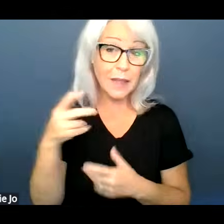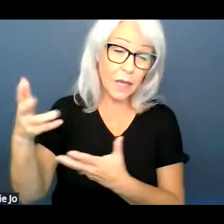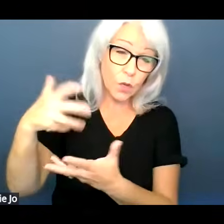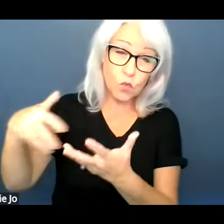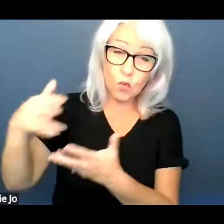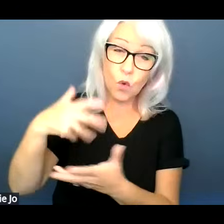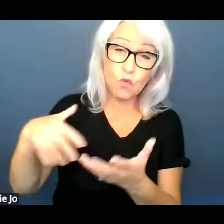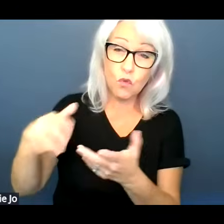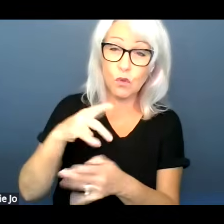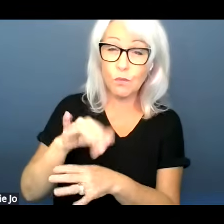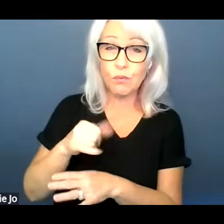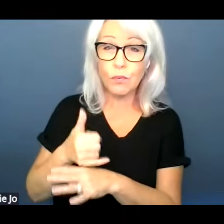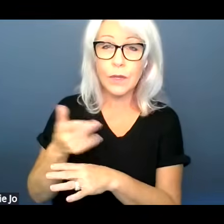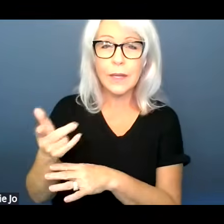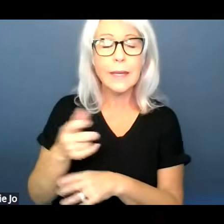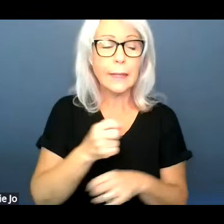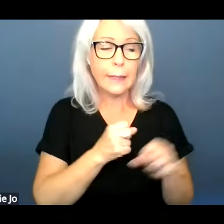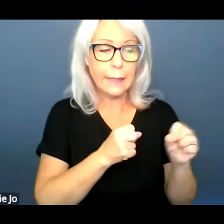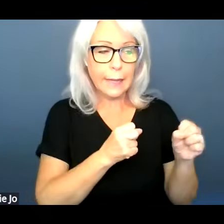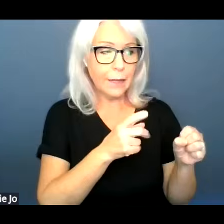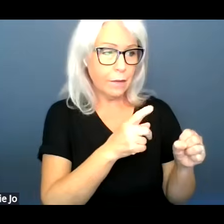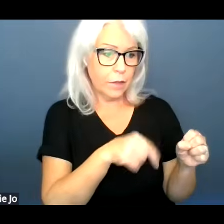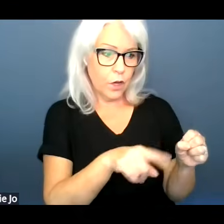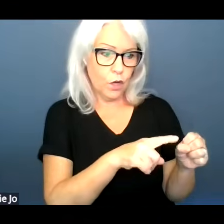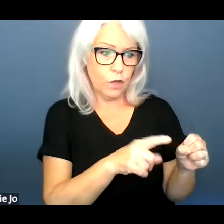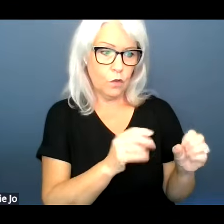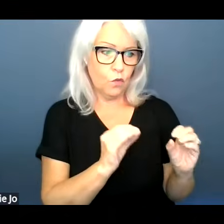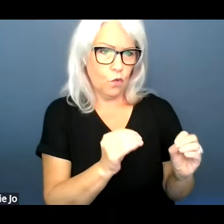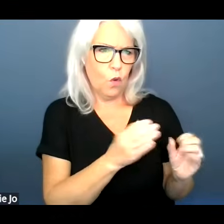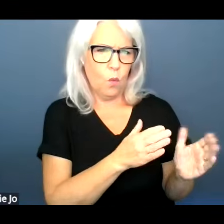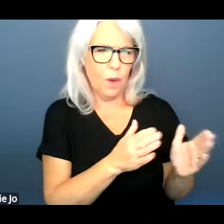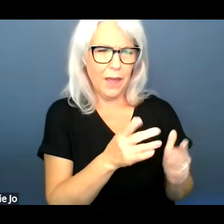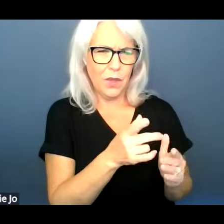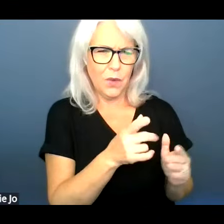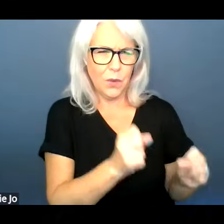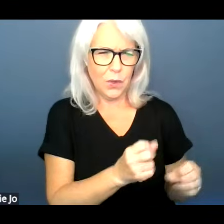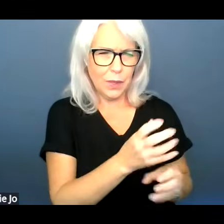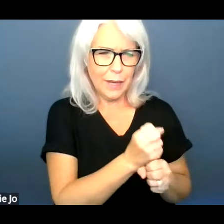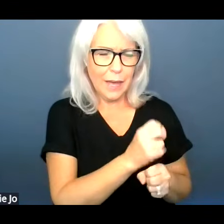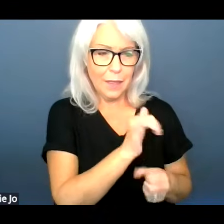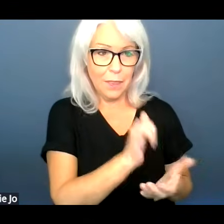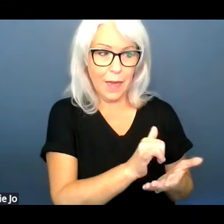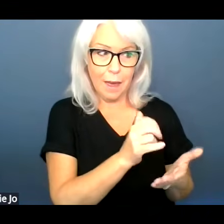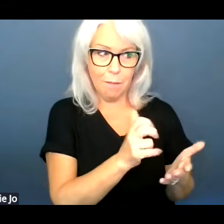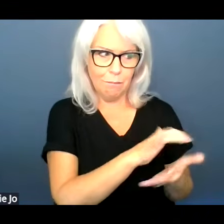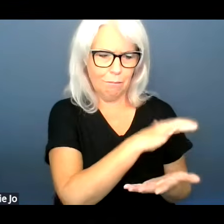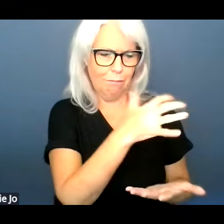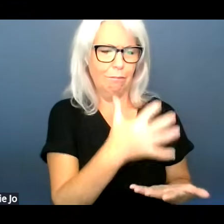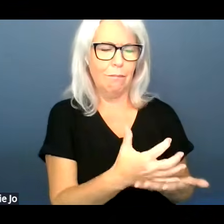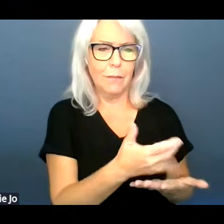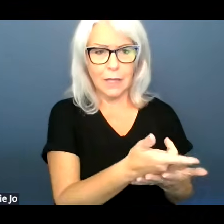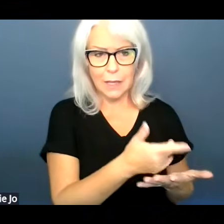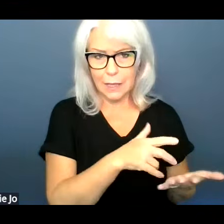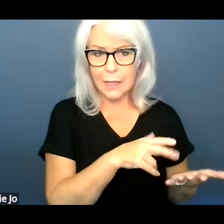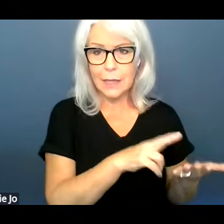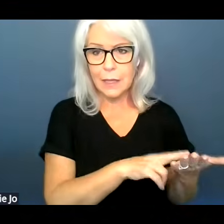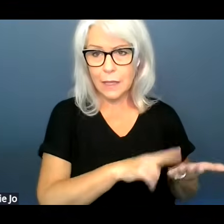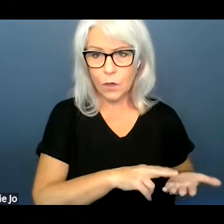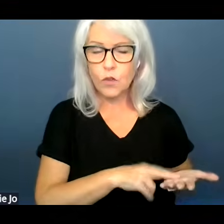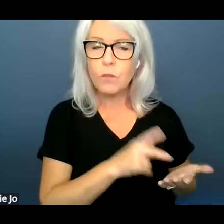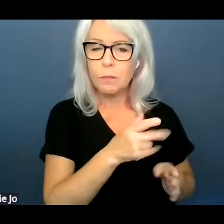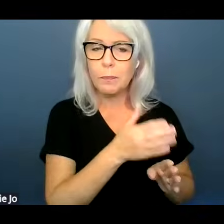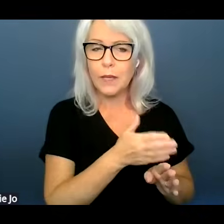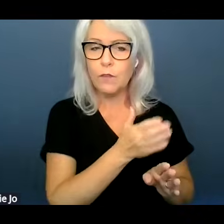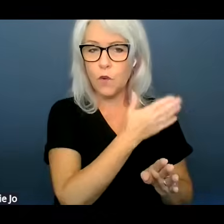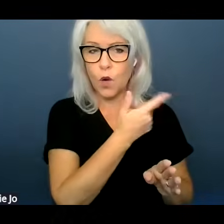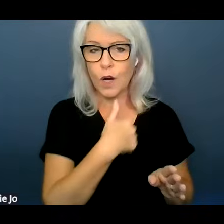in a there was social the setting. assertion that there's no way that I could get that many signatures. One, I was a former legislator in the area, so people